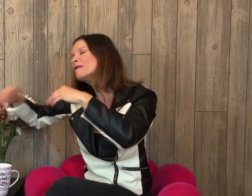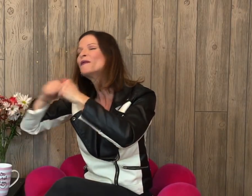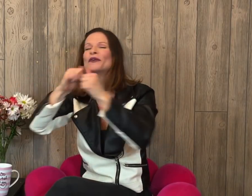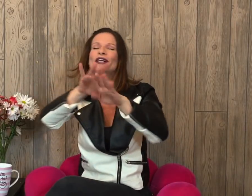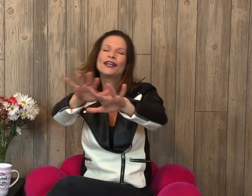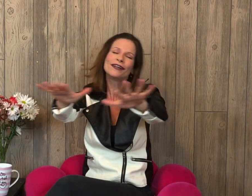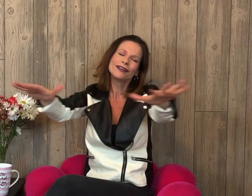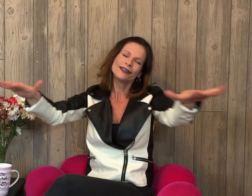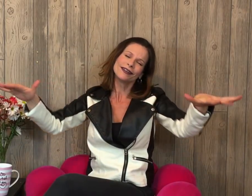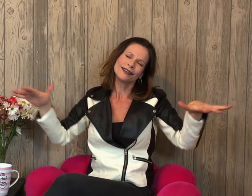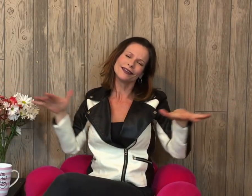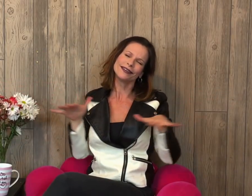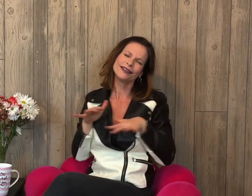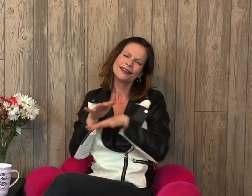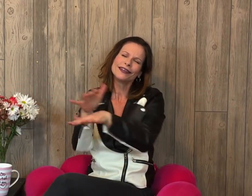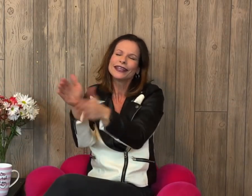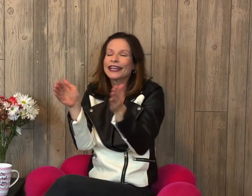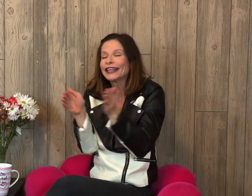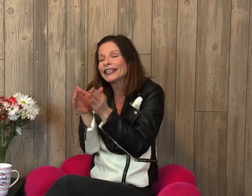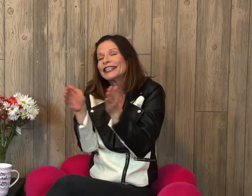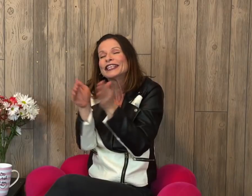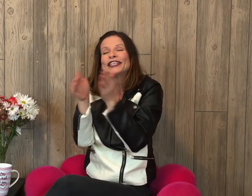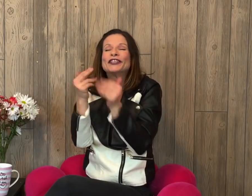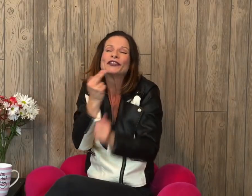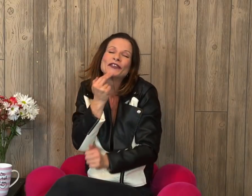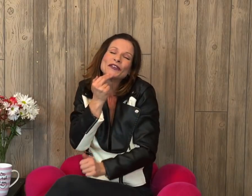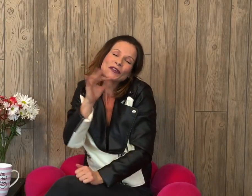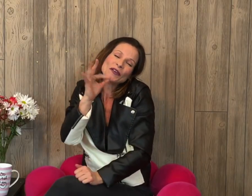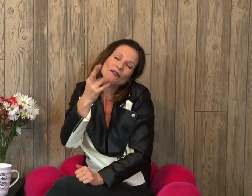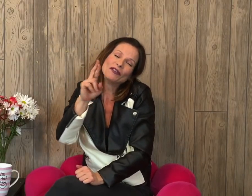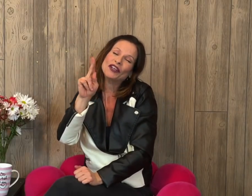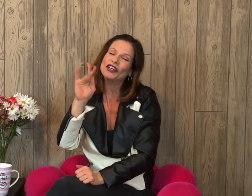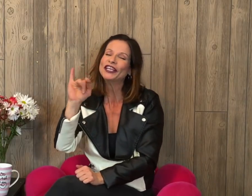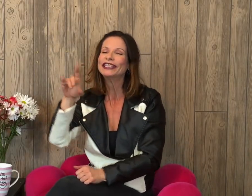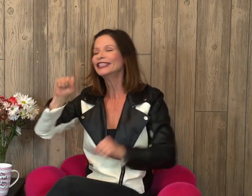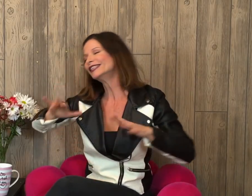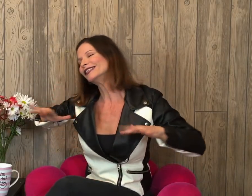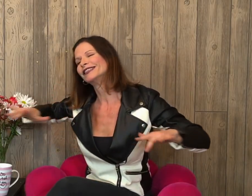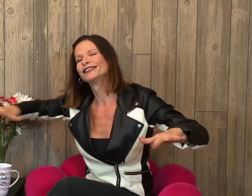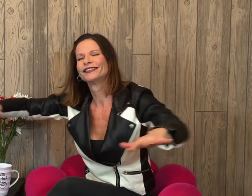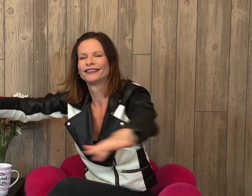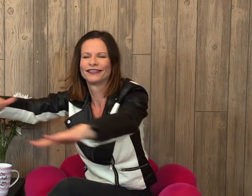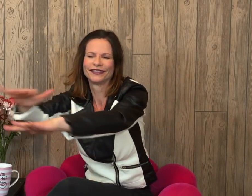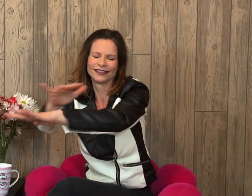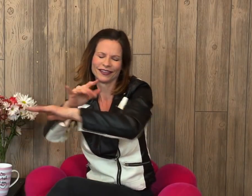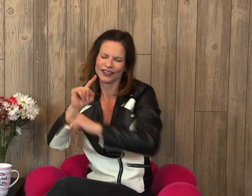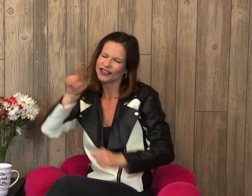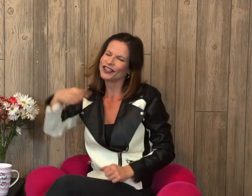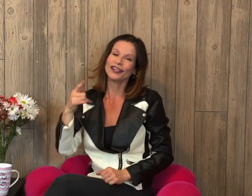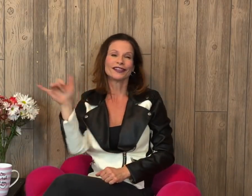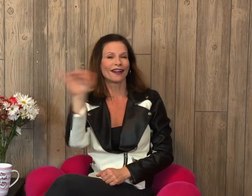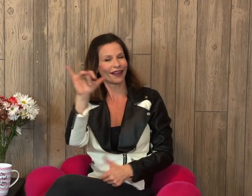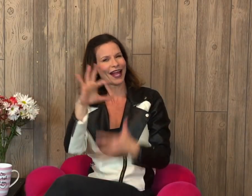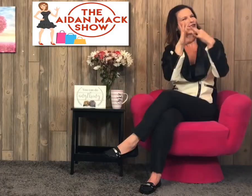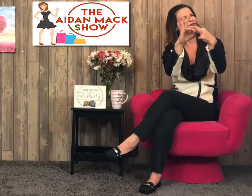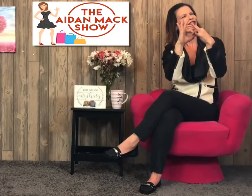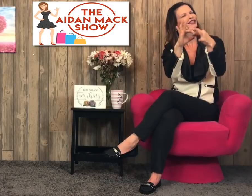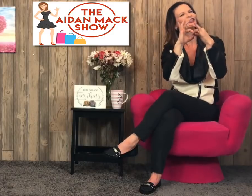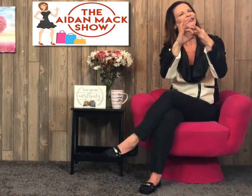families together, and cute little fur babies being born into the world again. There's something special in the air during the springtime. It's